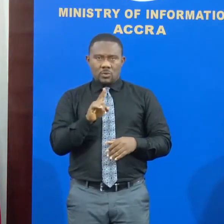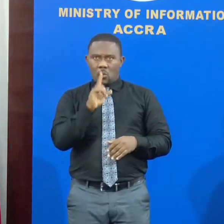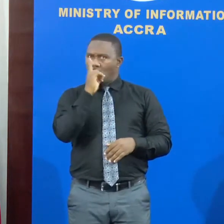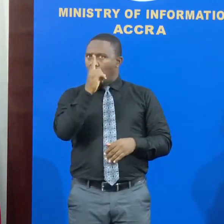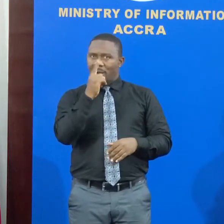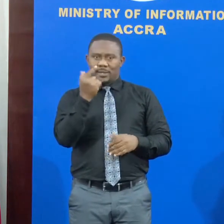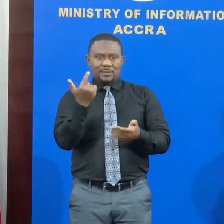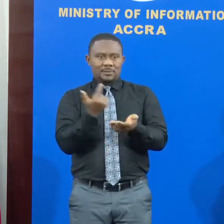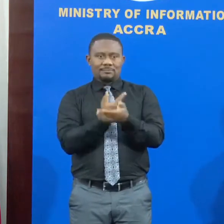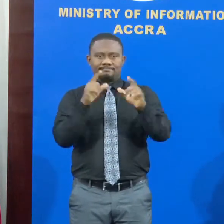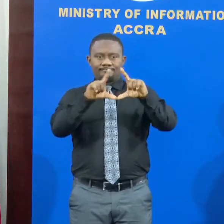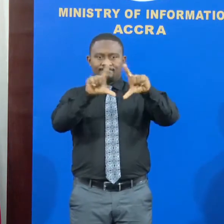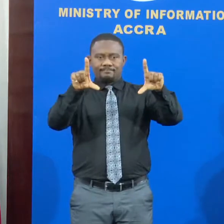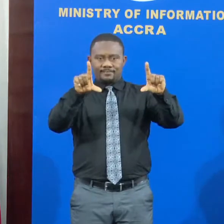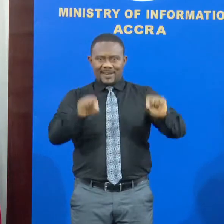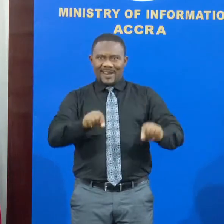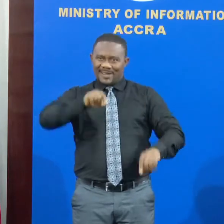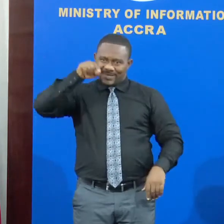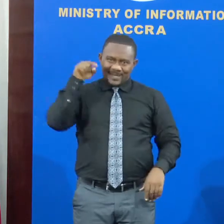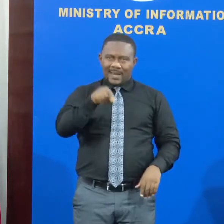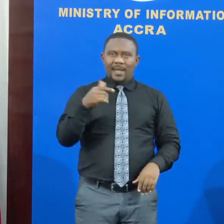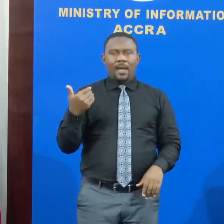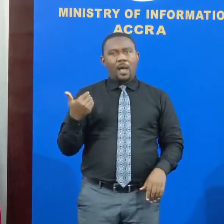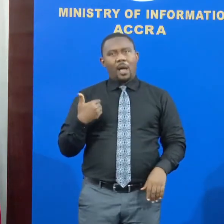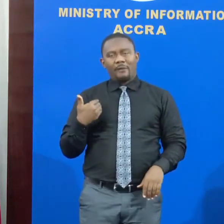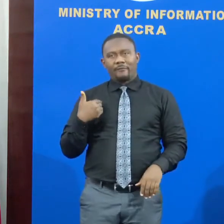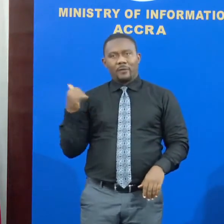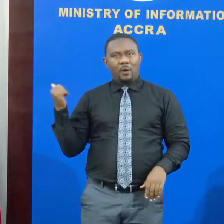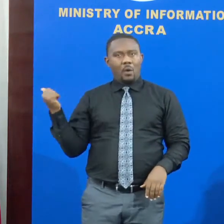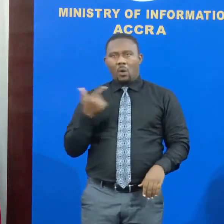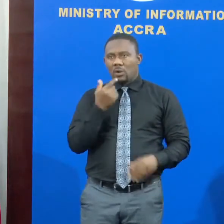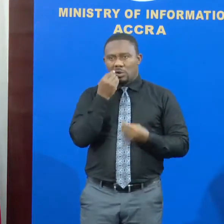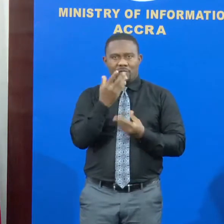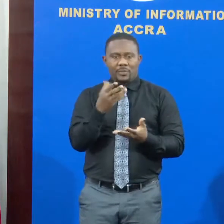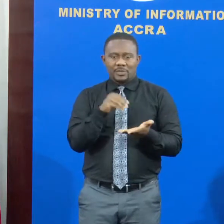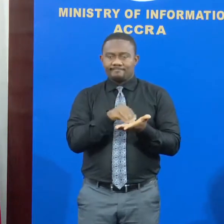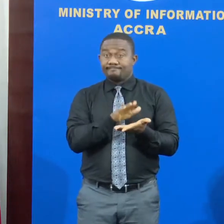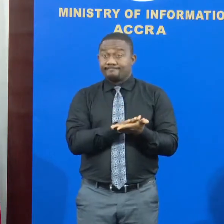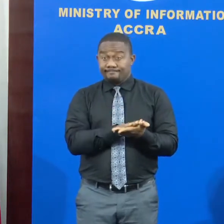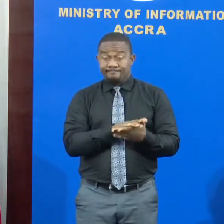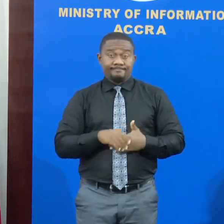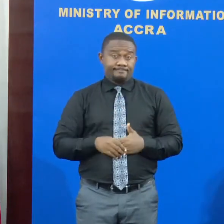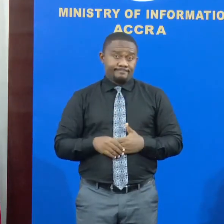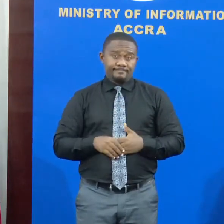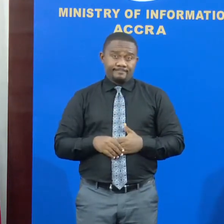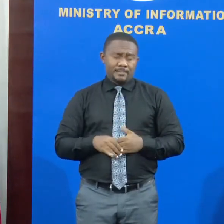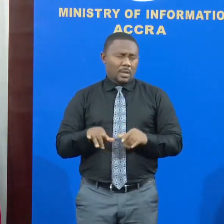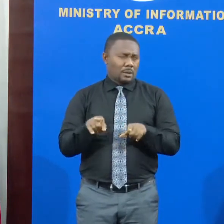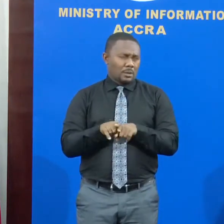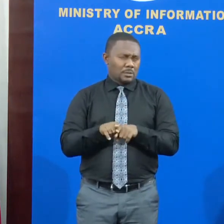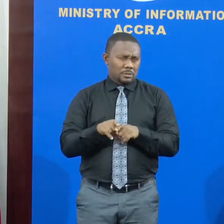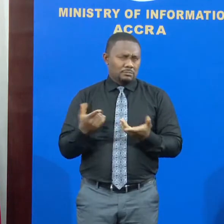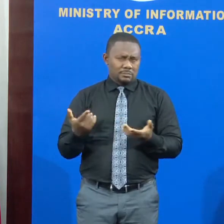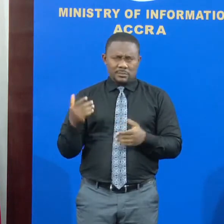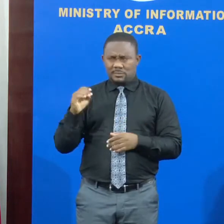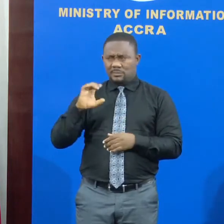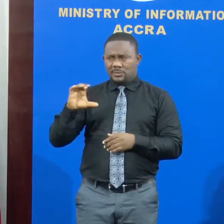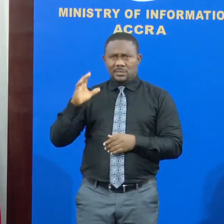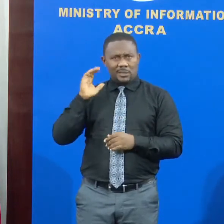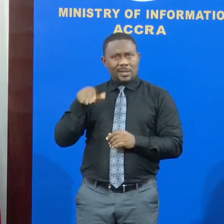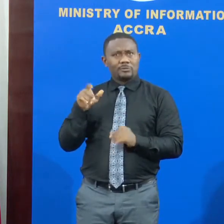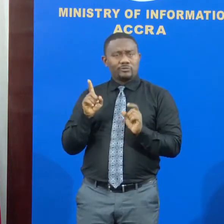truth, and it is a truth anchor of the nation Ghana. The Ghana card will also have benefits for the Electoral Commission.